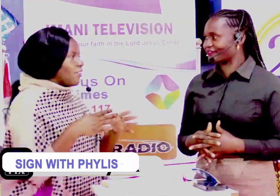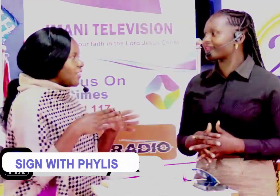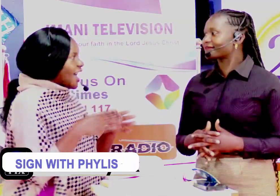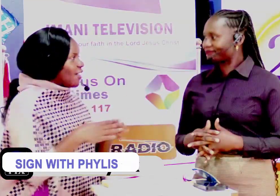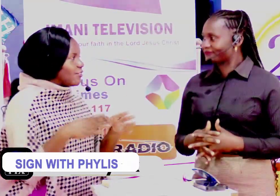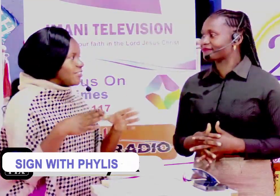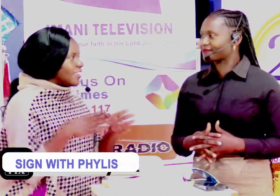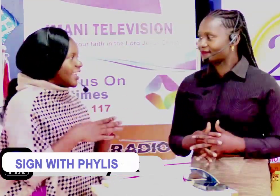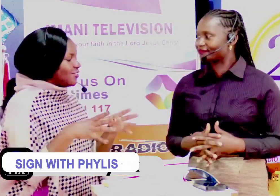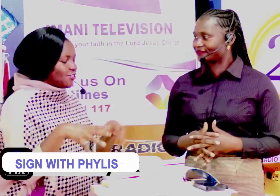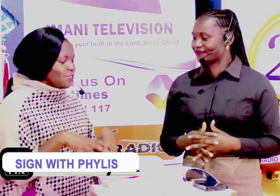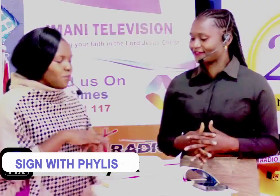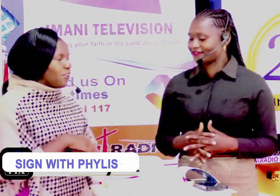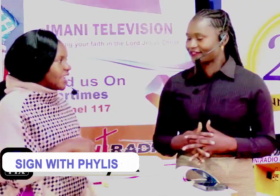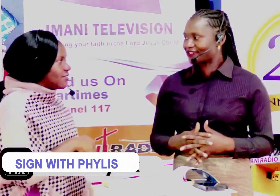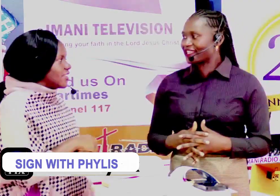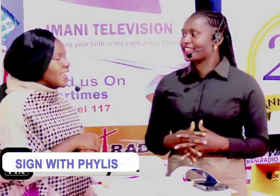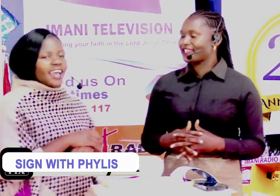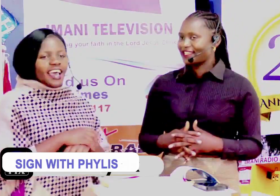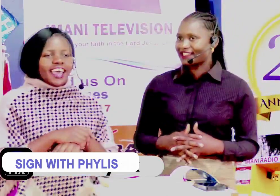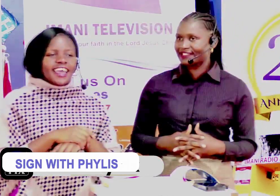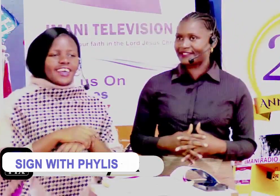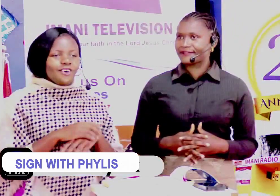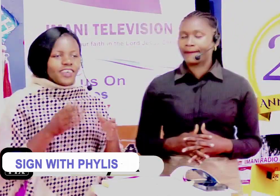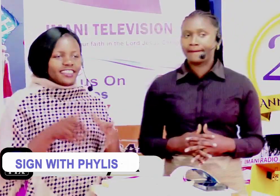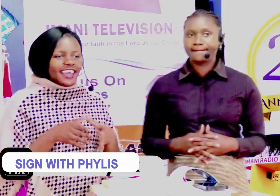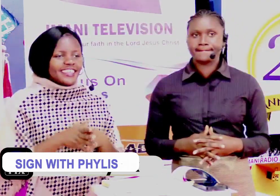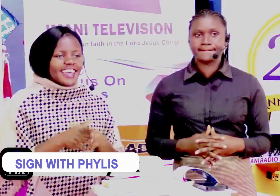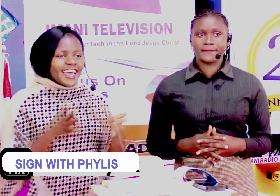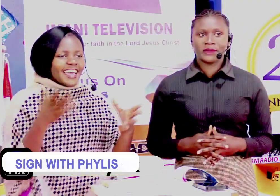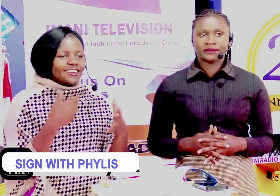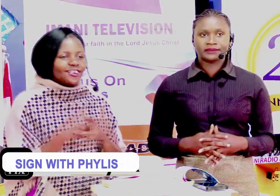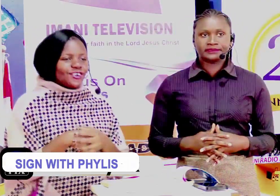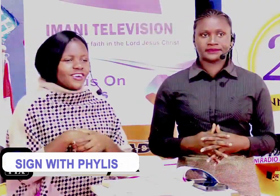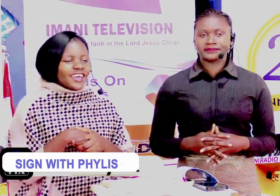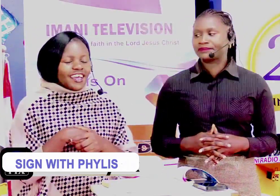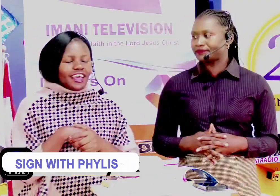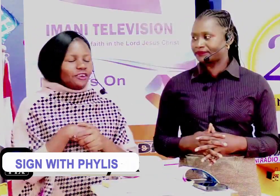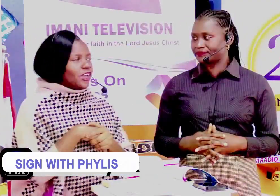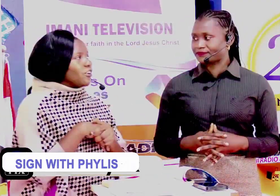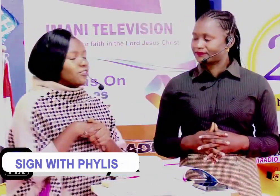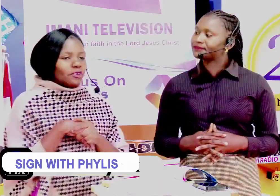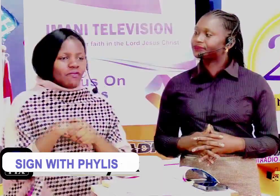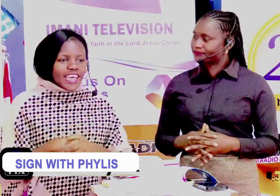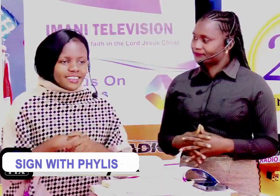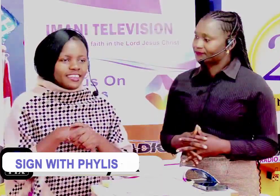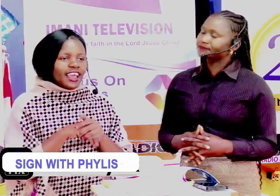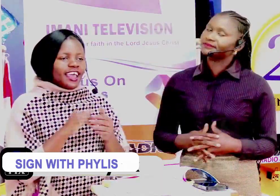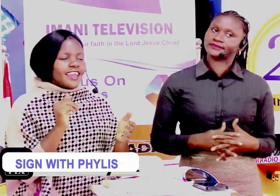how today to do pronouns. Yes. And with that, I know we are going to be blessed, and they're going